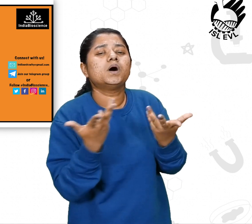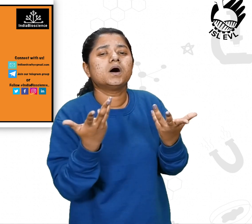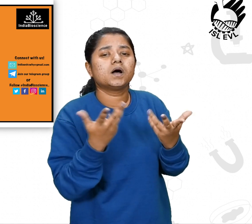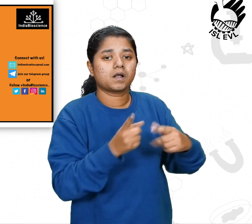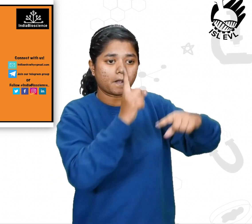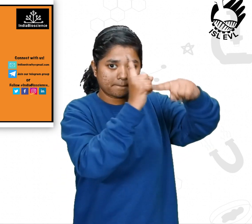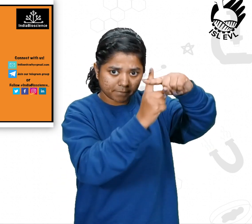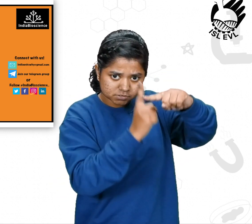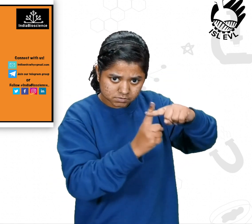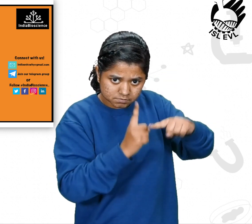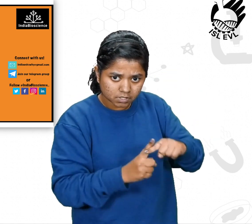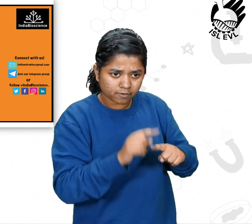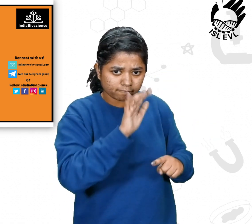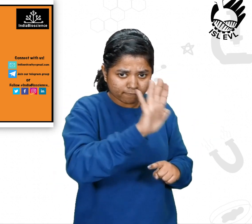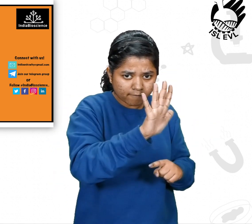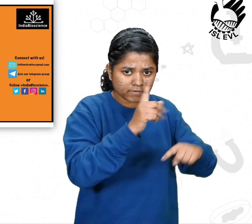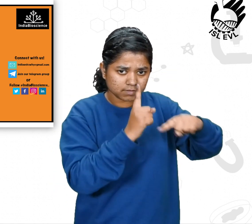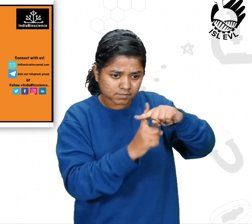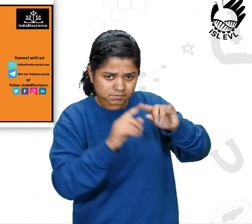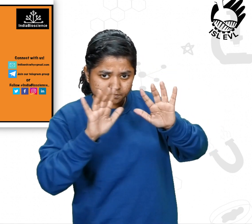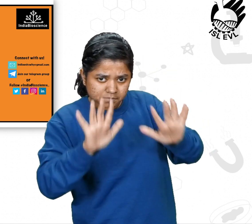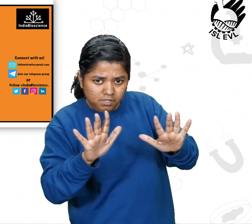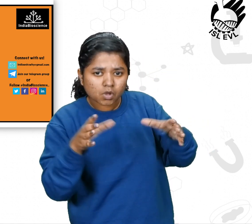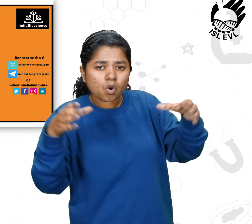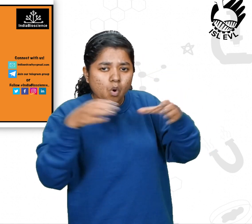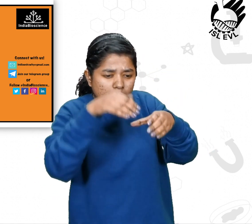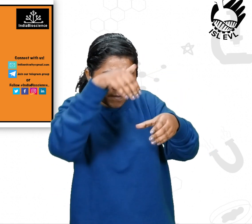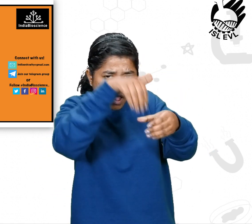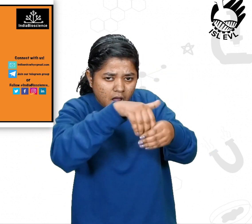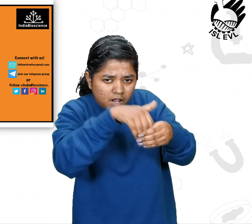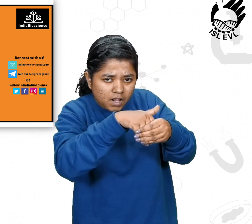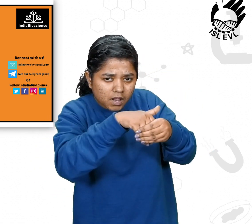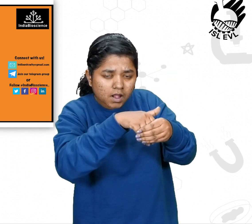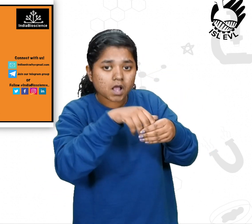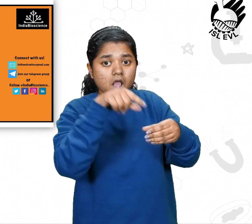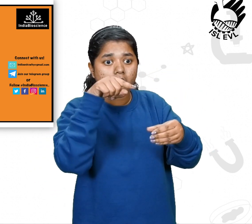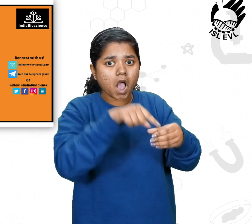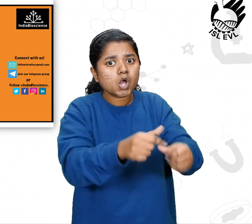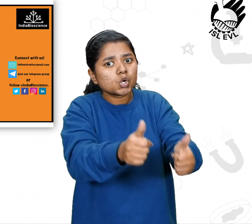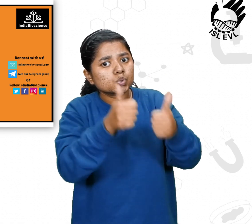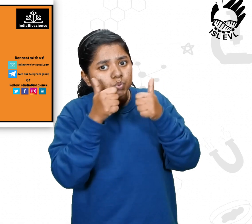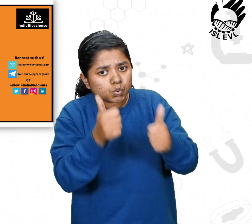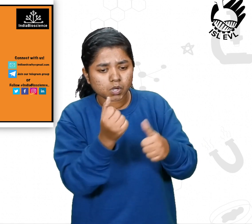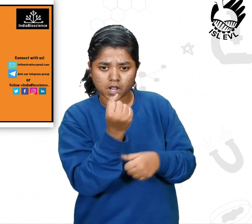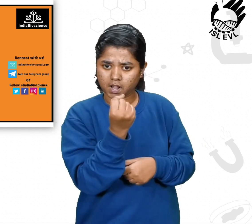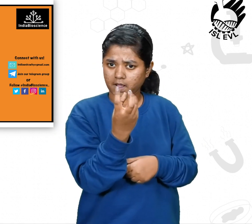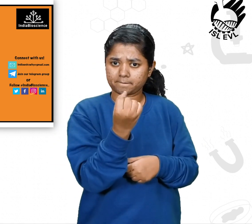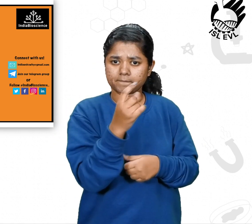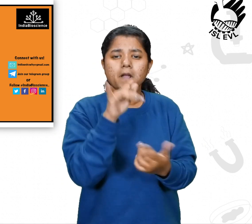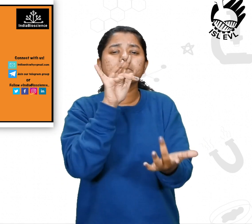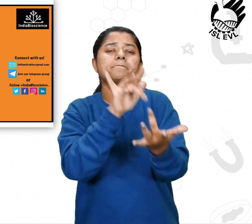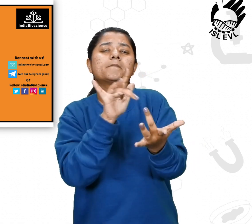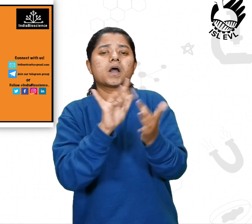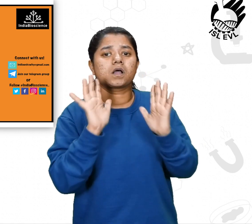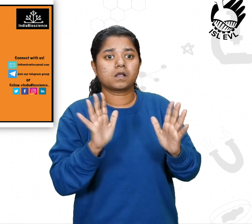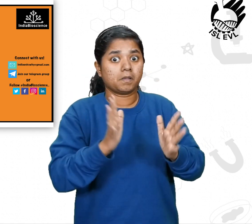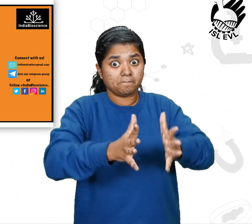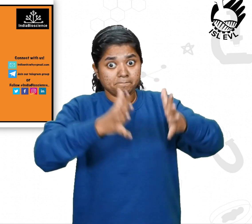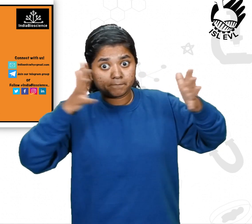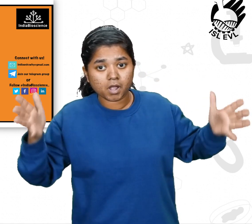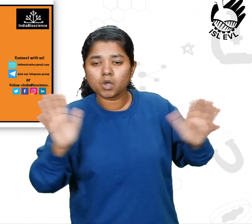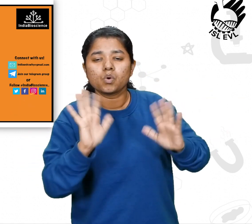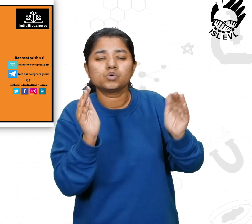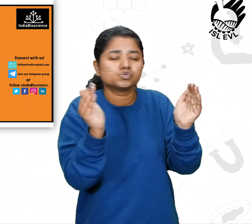make some predictions as what could be an optimum group size, okay, or what could be an evolutionary equilibrium,